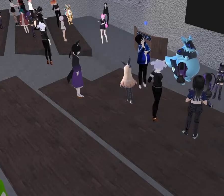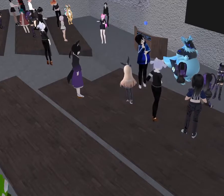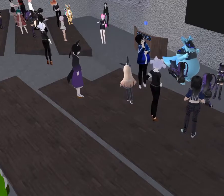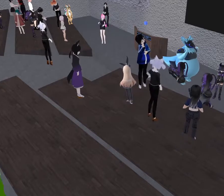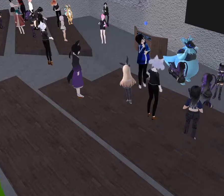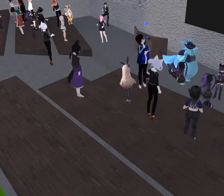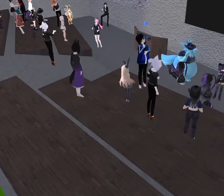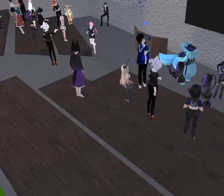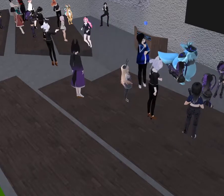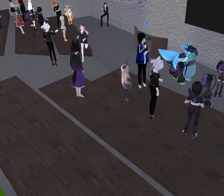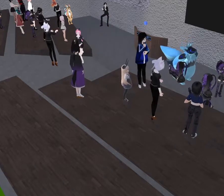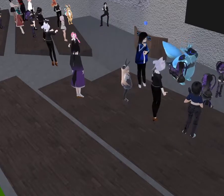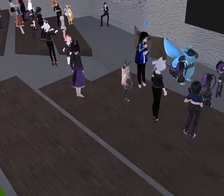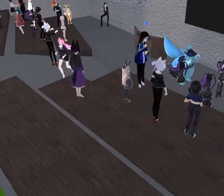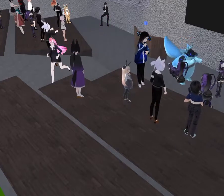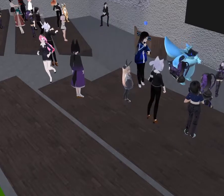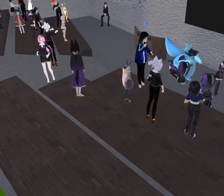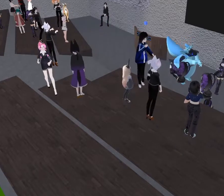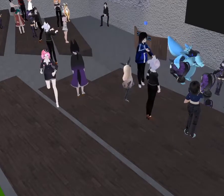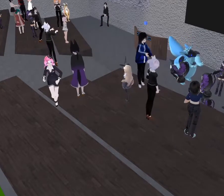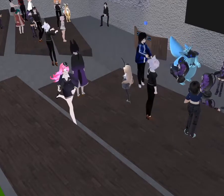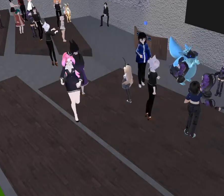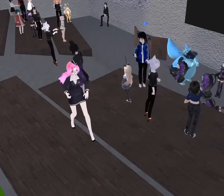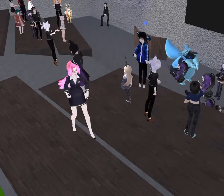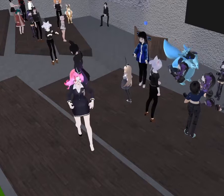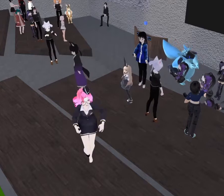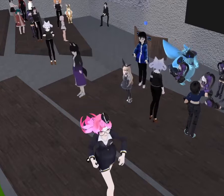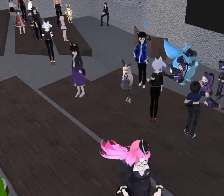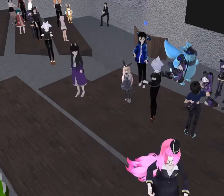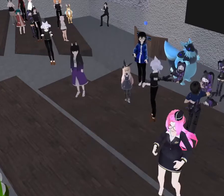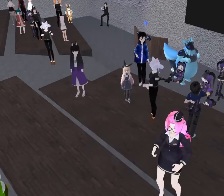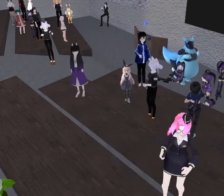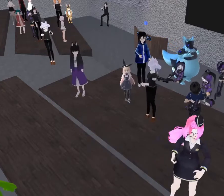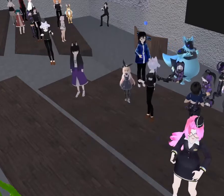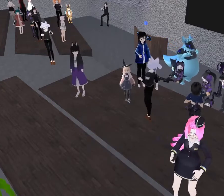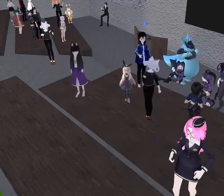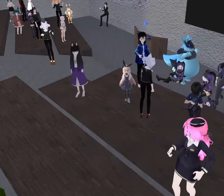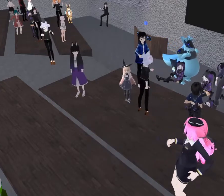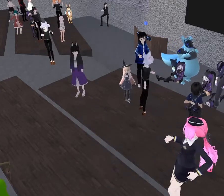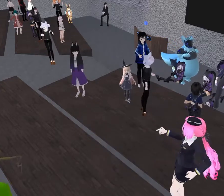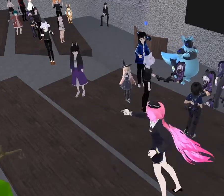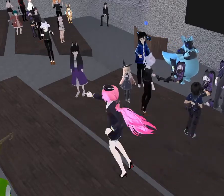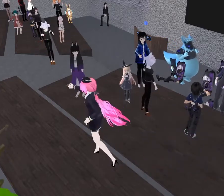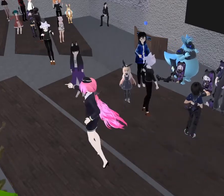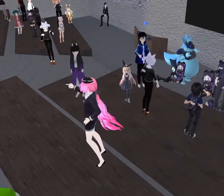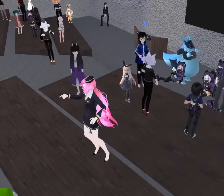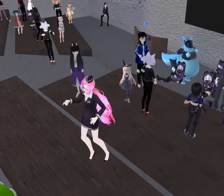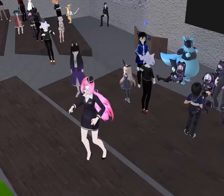time to figure out a plan. And as for my non-social butterflies, you guys, if you want, could go over here and we'll kind of have like